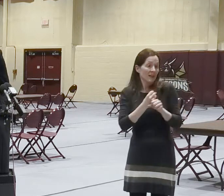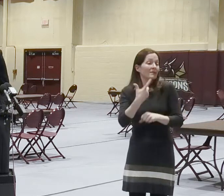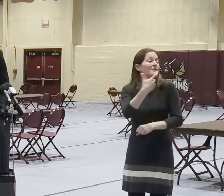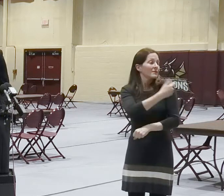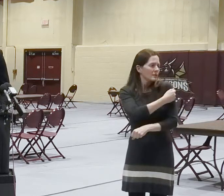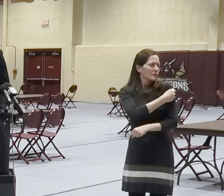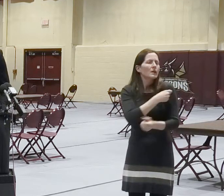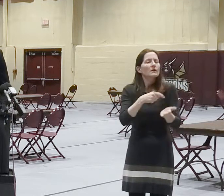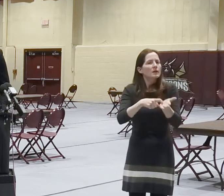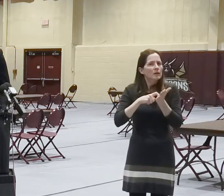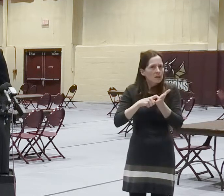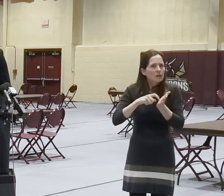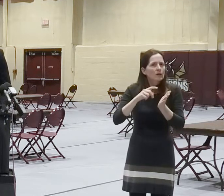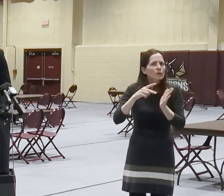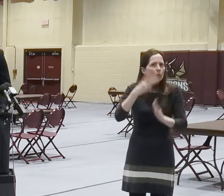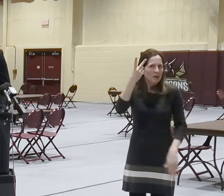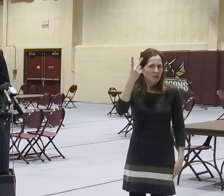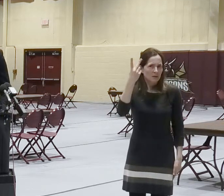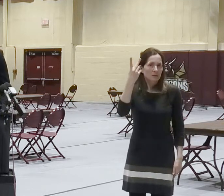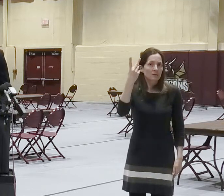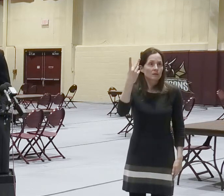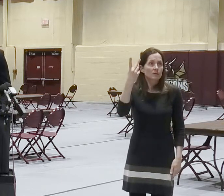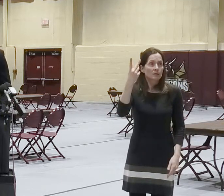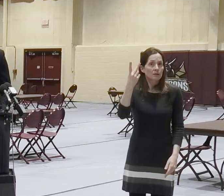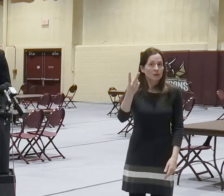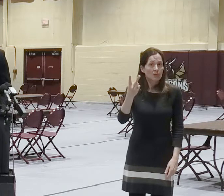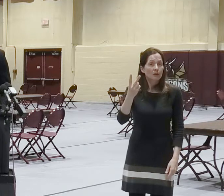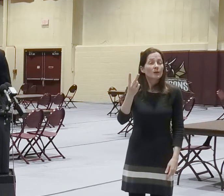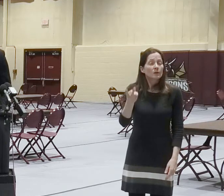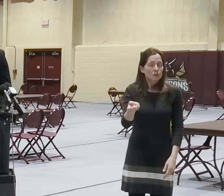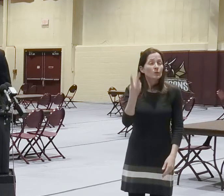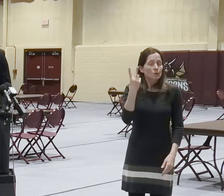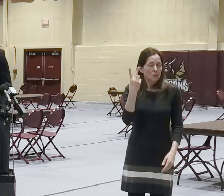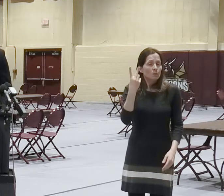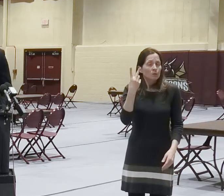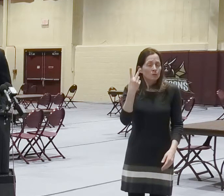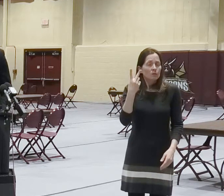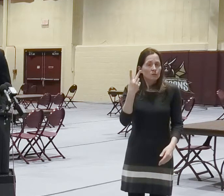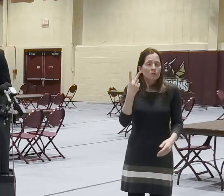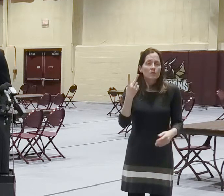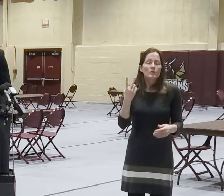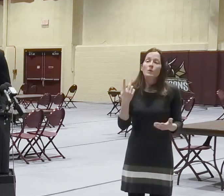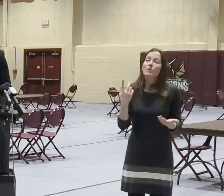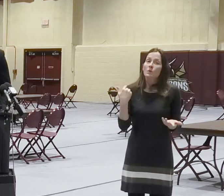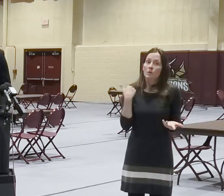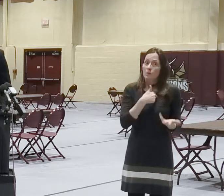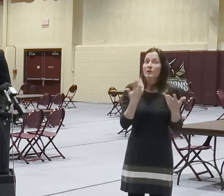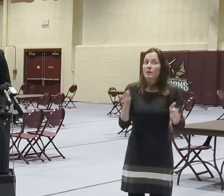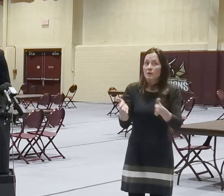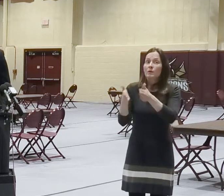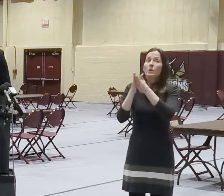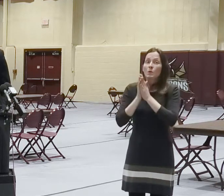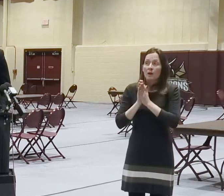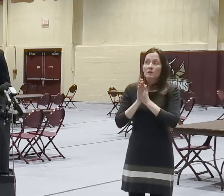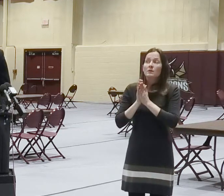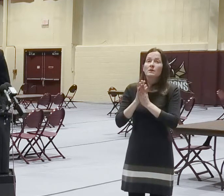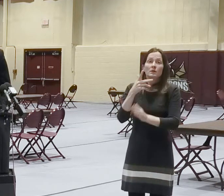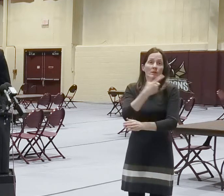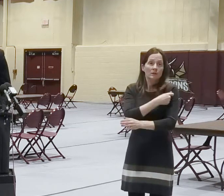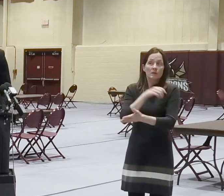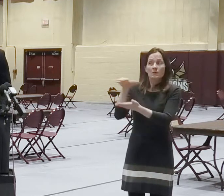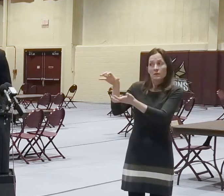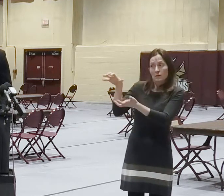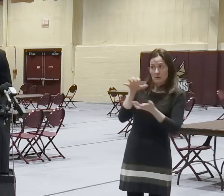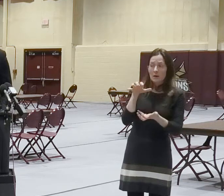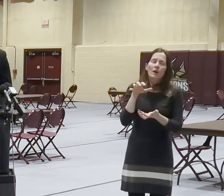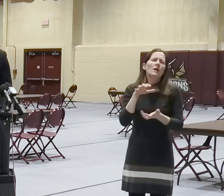doses. What we have requested will support both first and second doses needed. We